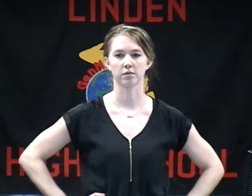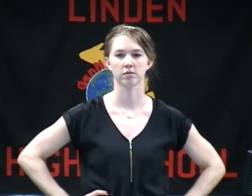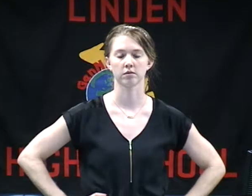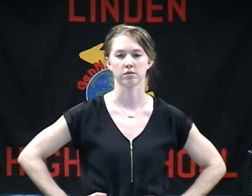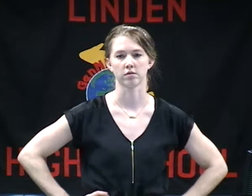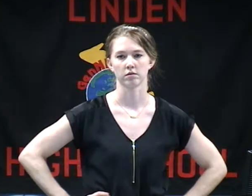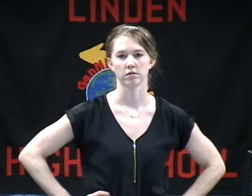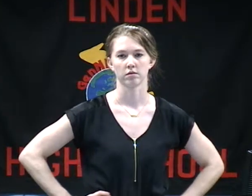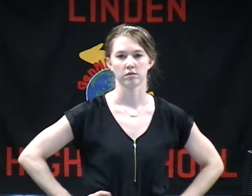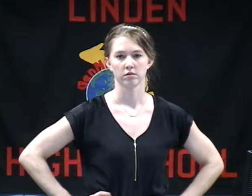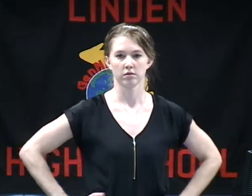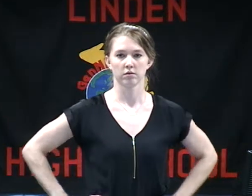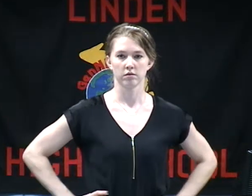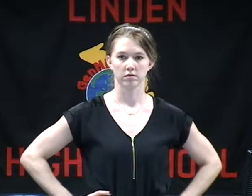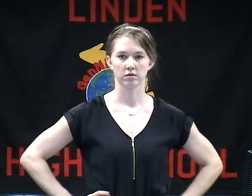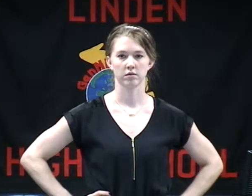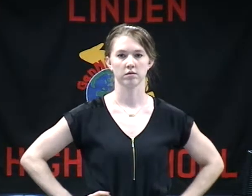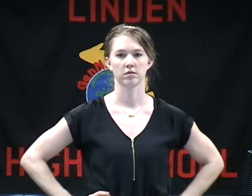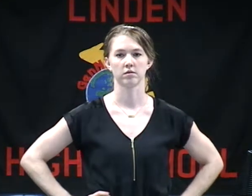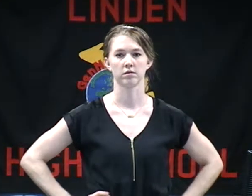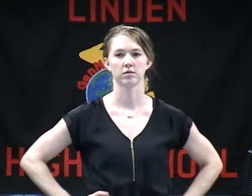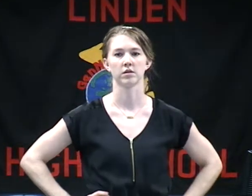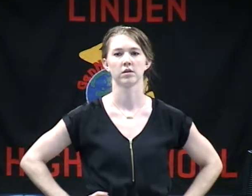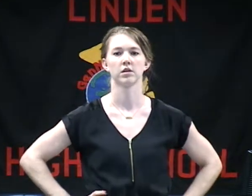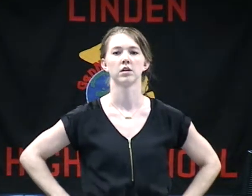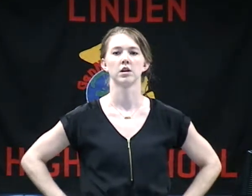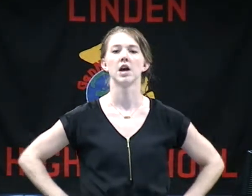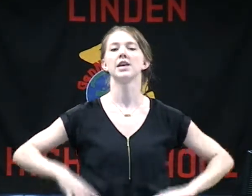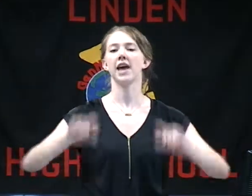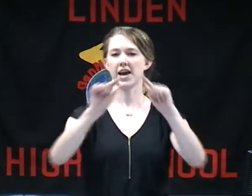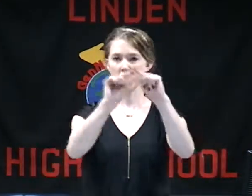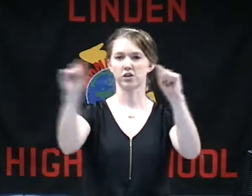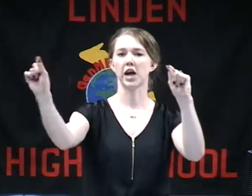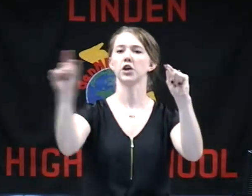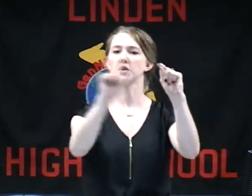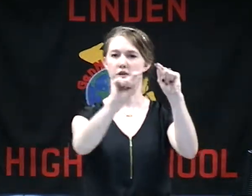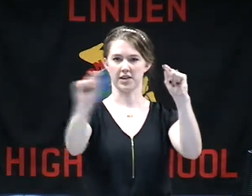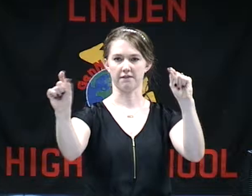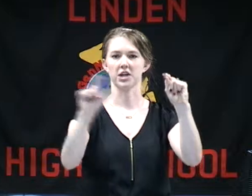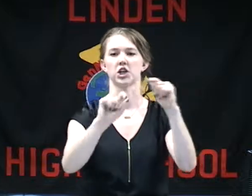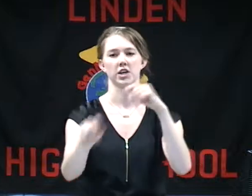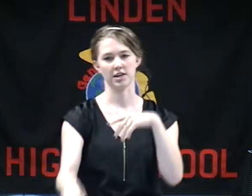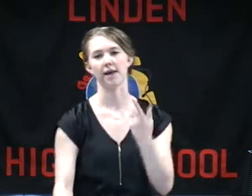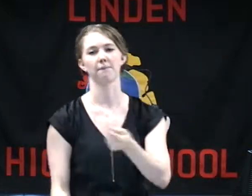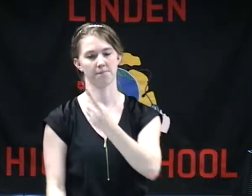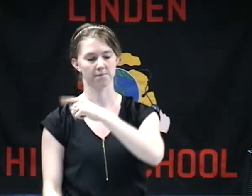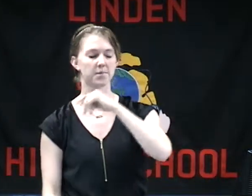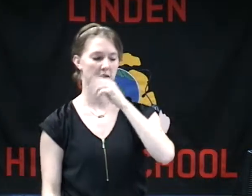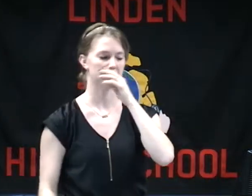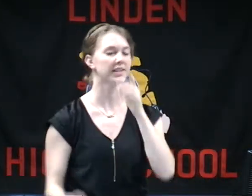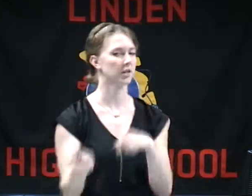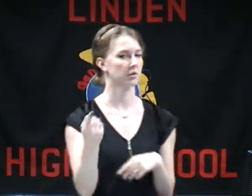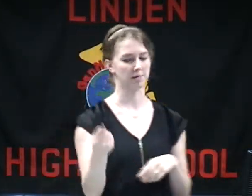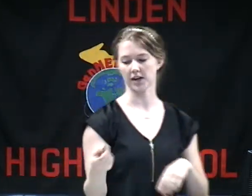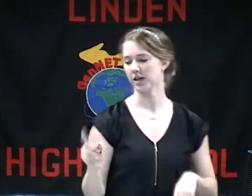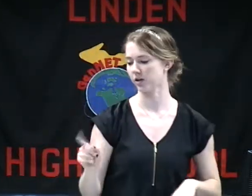And if you type in a word, then it gives you like multiple of the same Yeah, word, and it'll it tell says, you like, the which definition. one. Yep. Yep. That's a good website. I do like